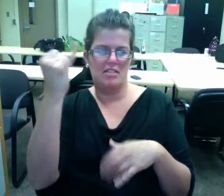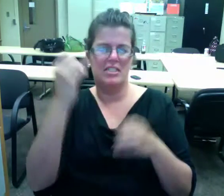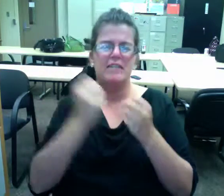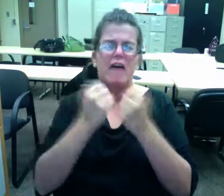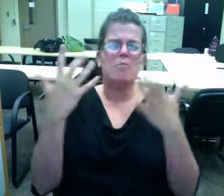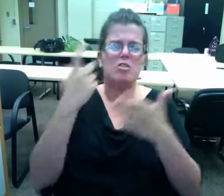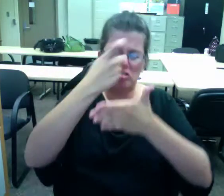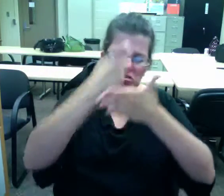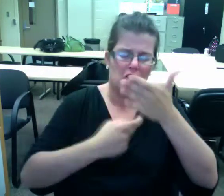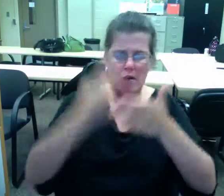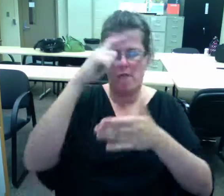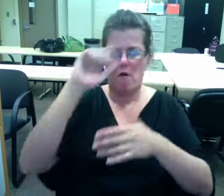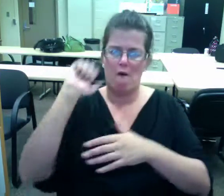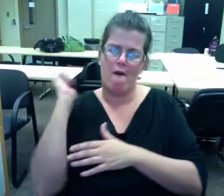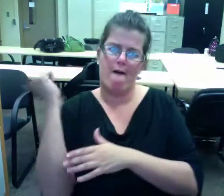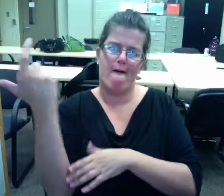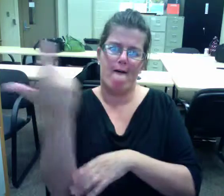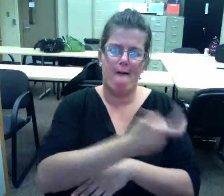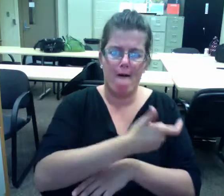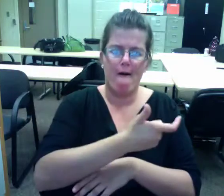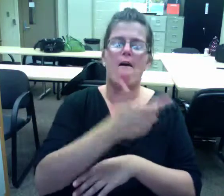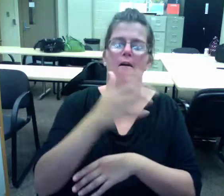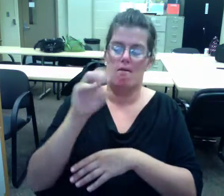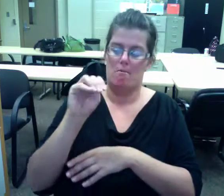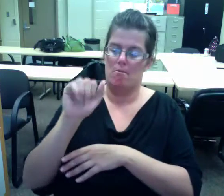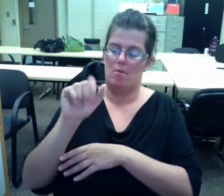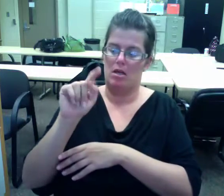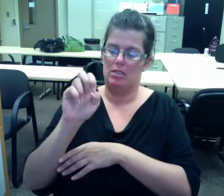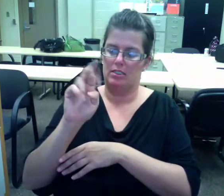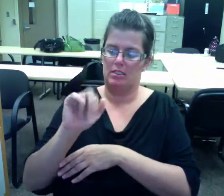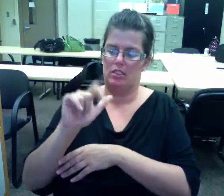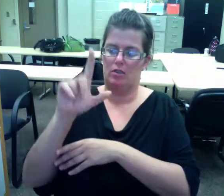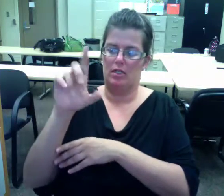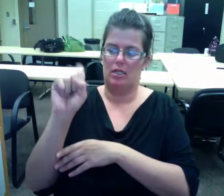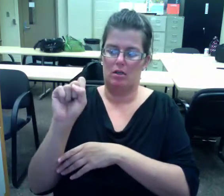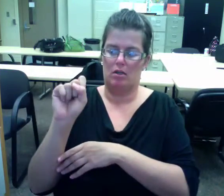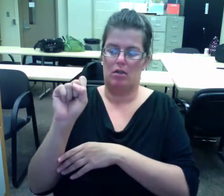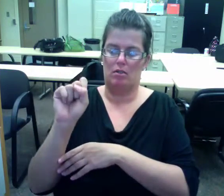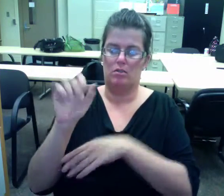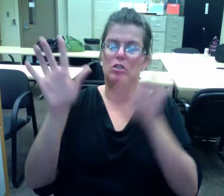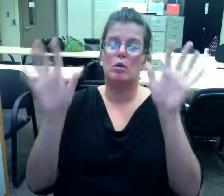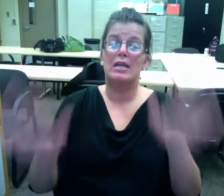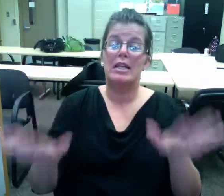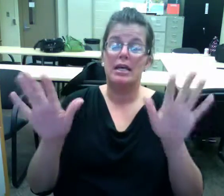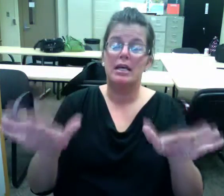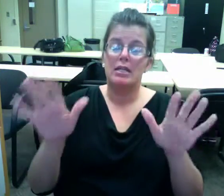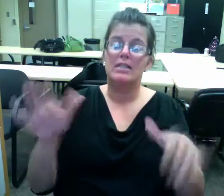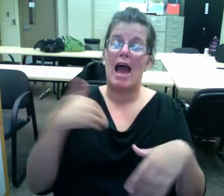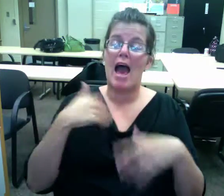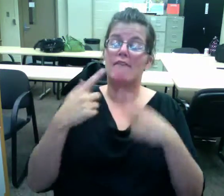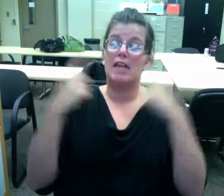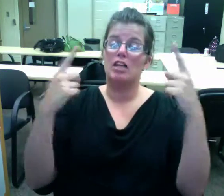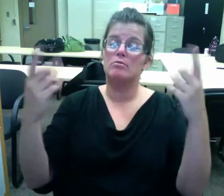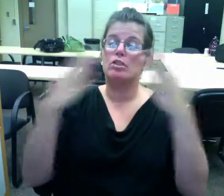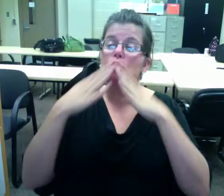Before we leave, class, I have an announcement. Quiet down, please. This applies to a couple